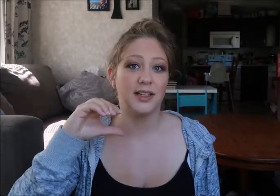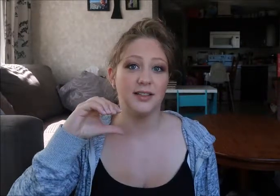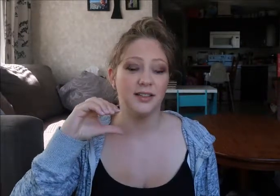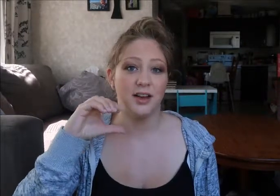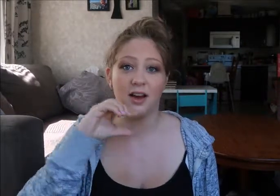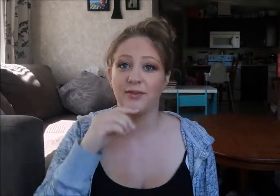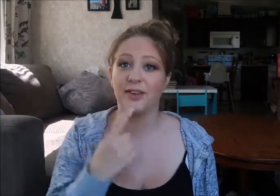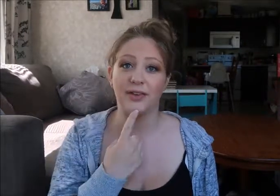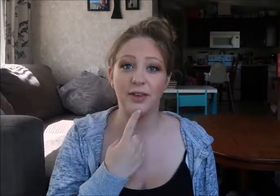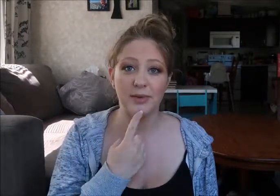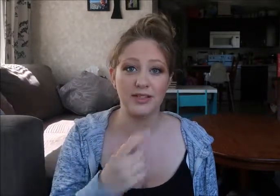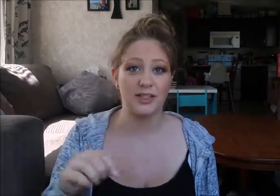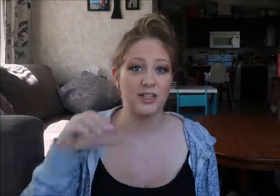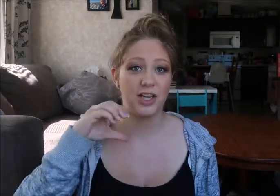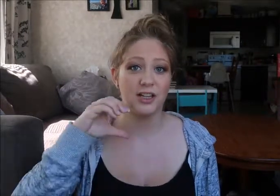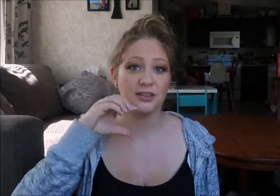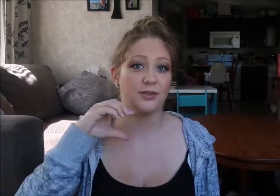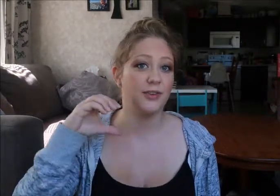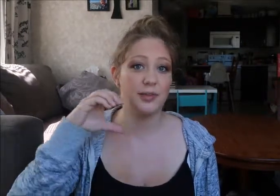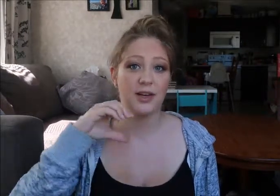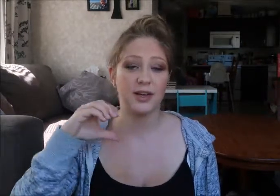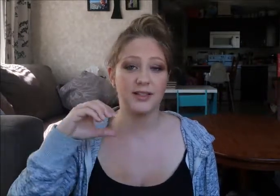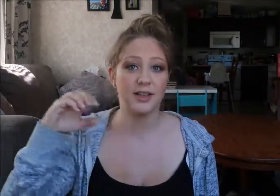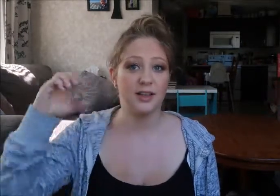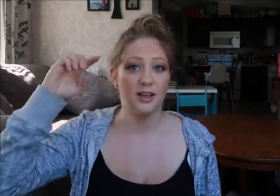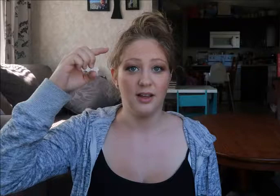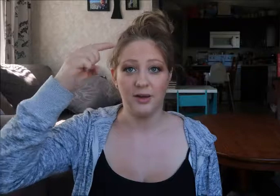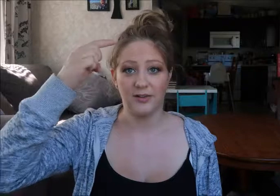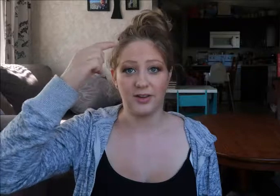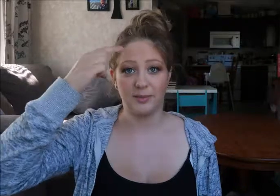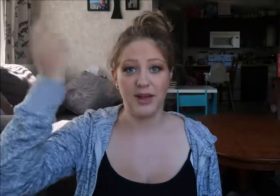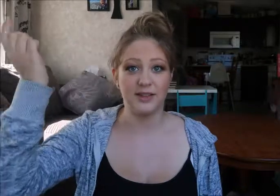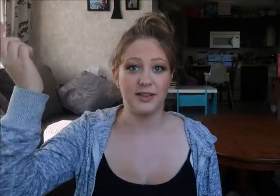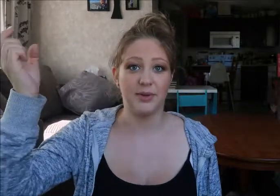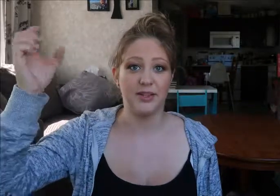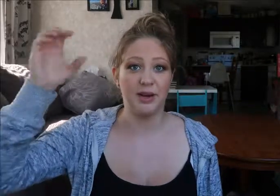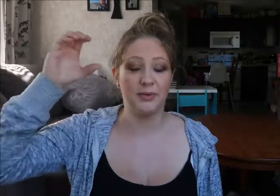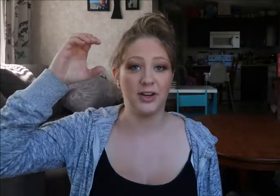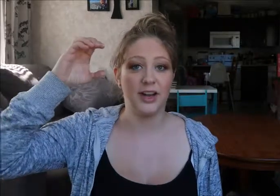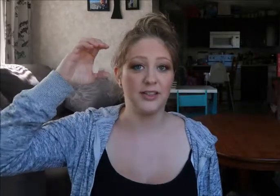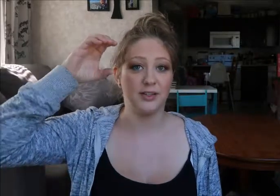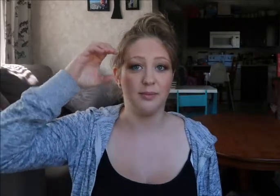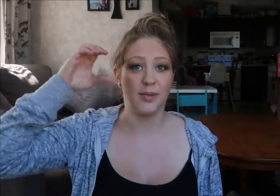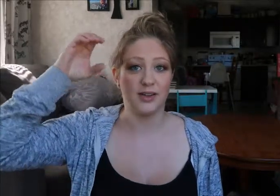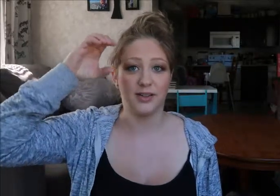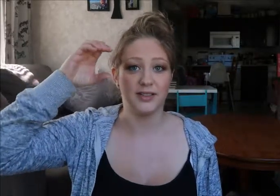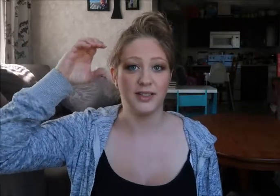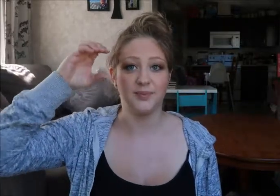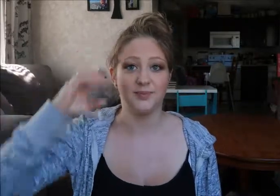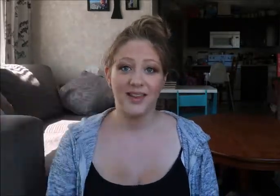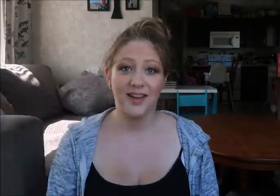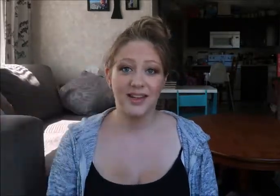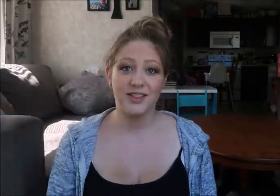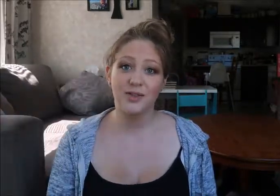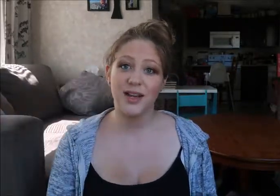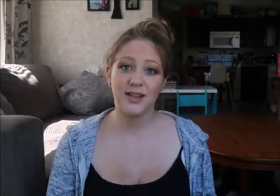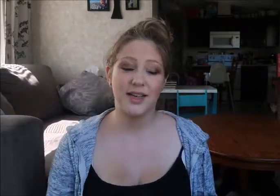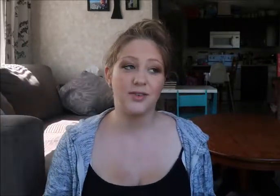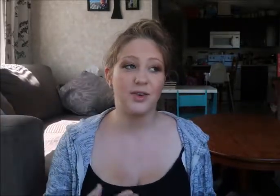cousin, everything female is at the chin, so female cousin. Everything male is up at the top of your head, so male cousin. The next two signs, I don't know if